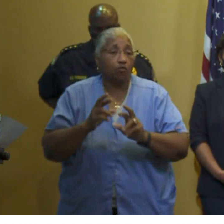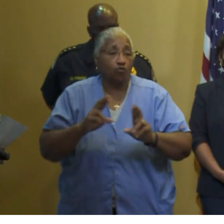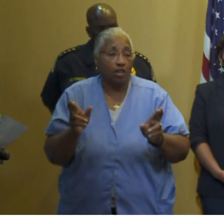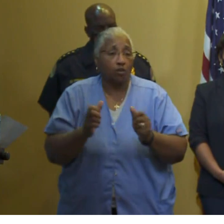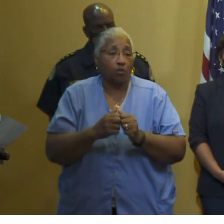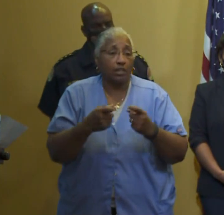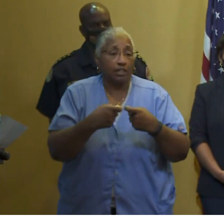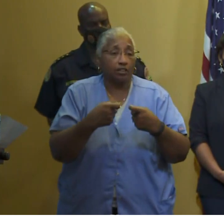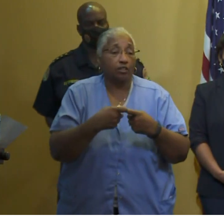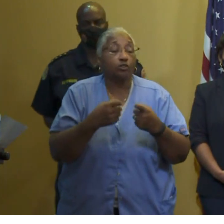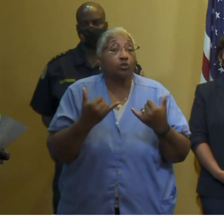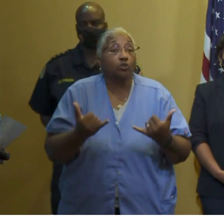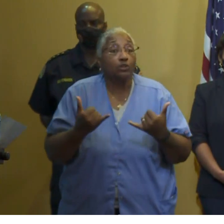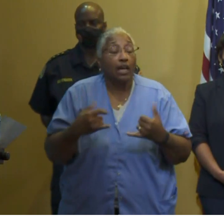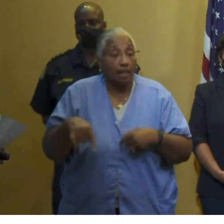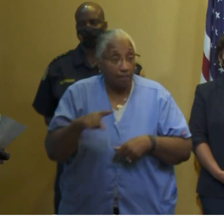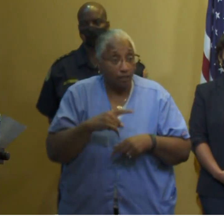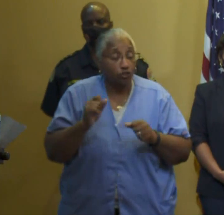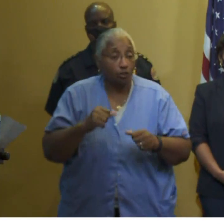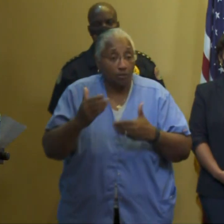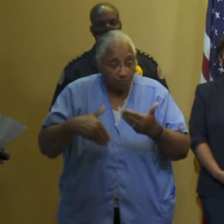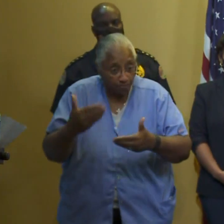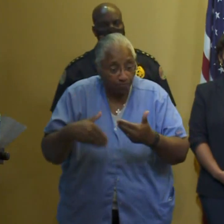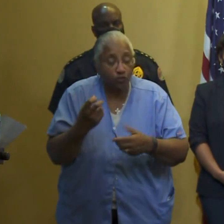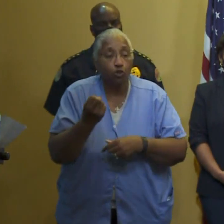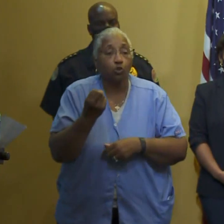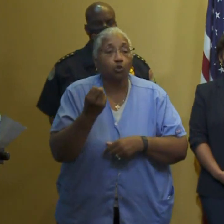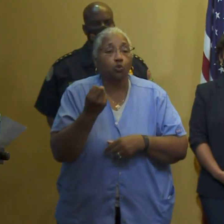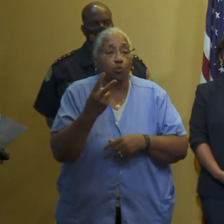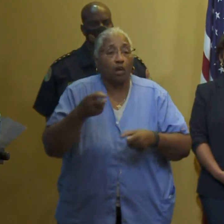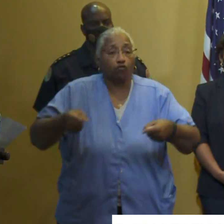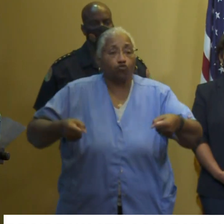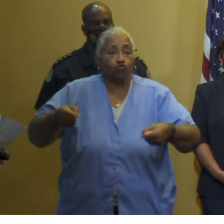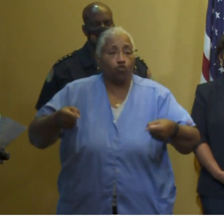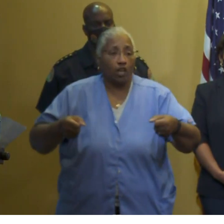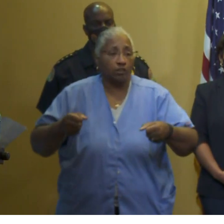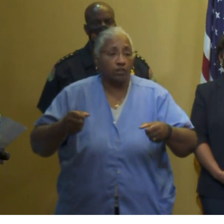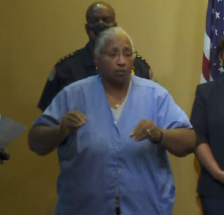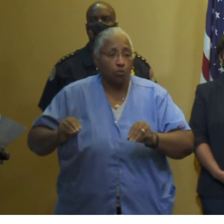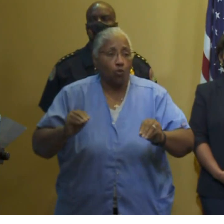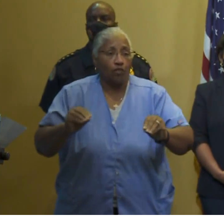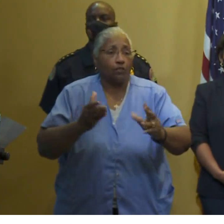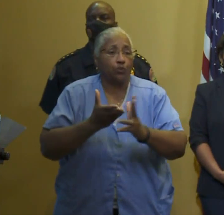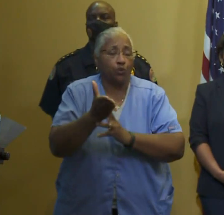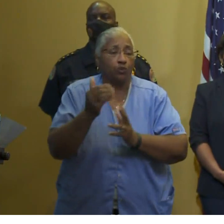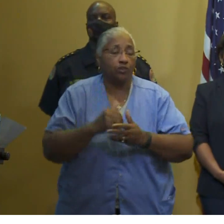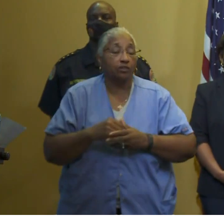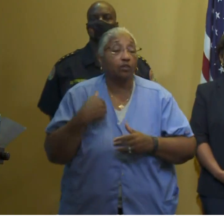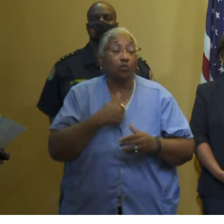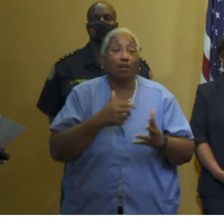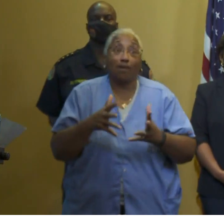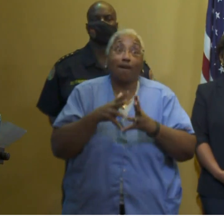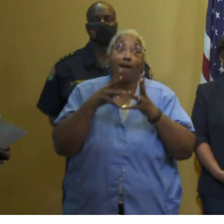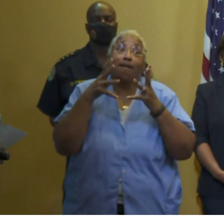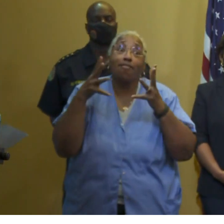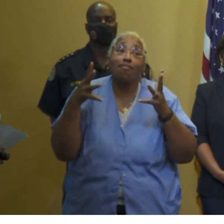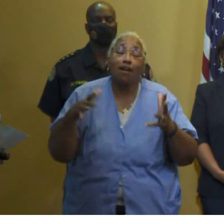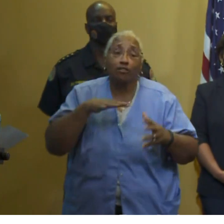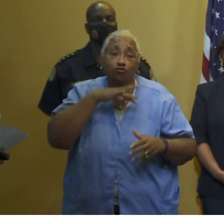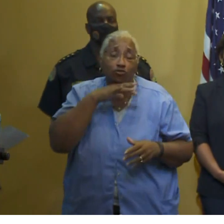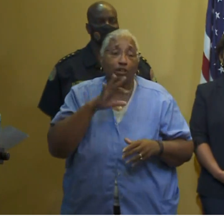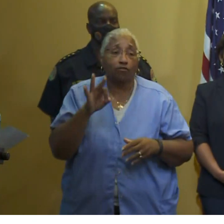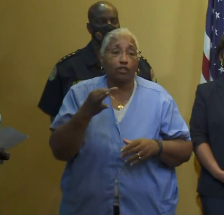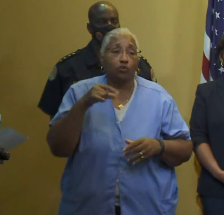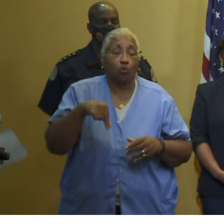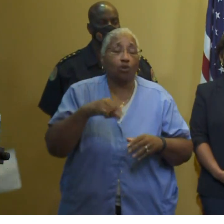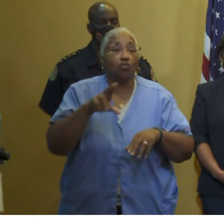gas literally today. They've got 12 trucks moving. We do have a tremendous amount of trash. The French Quarter